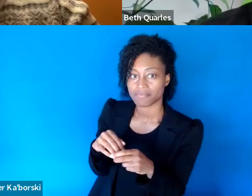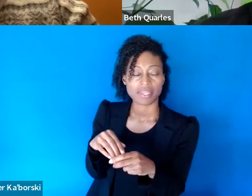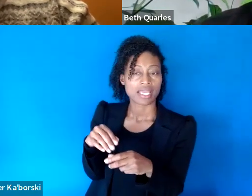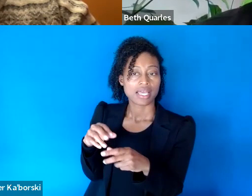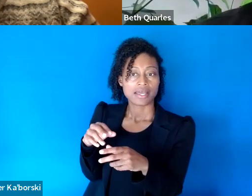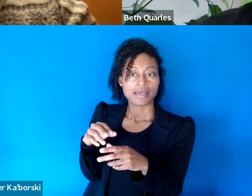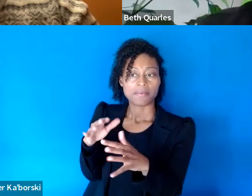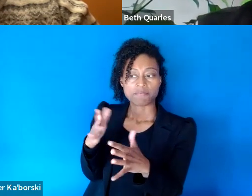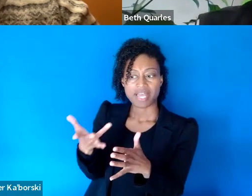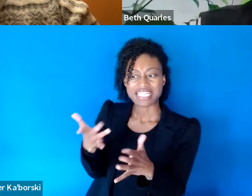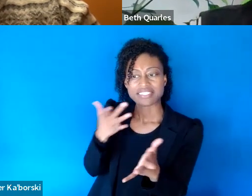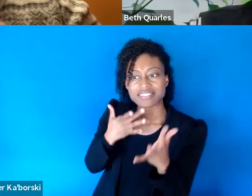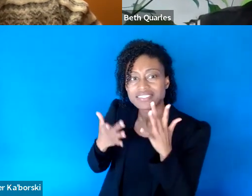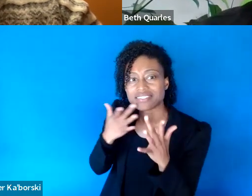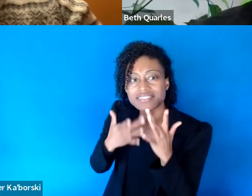disparate areas.